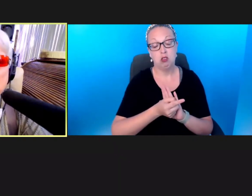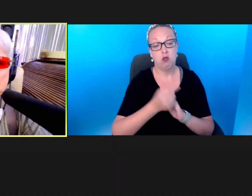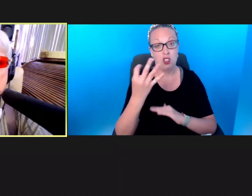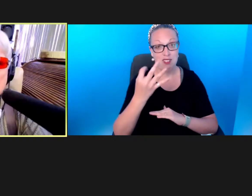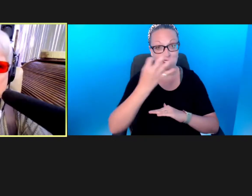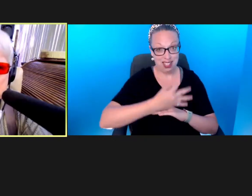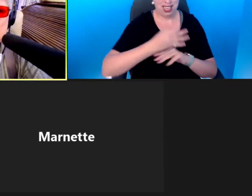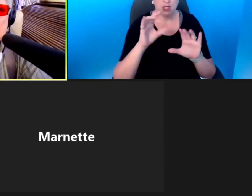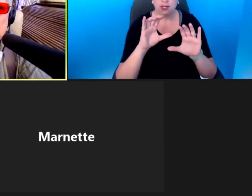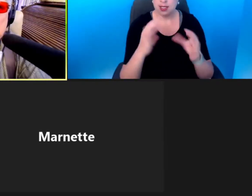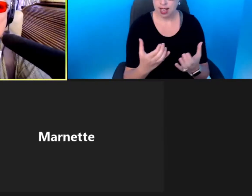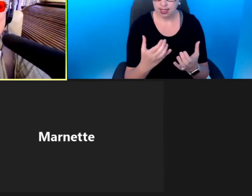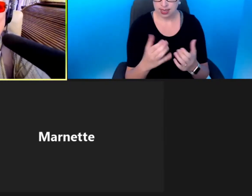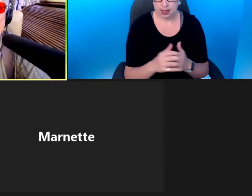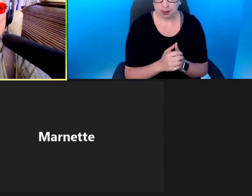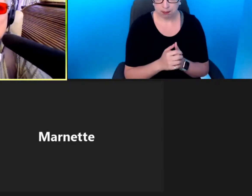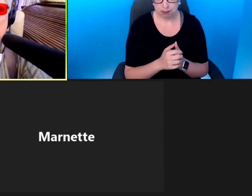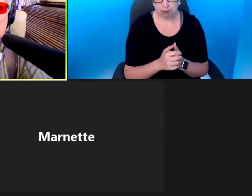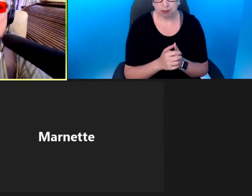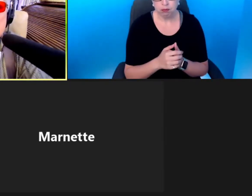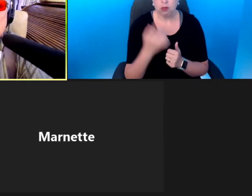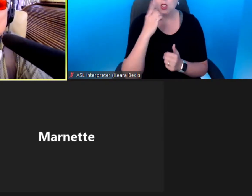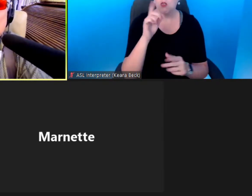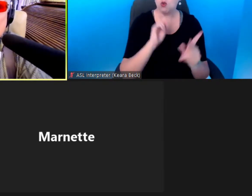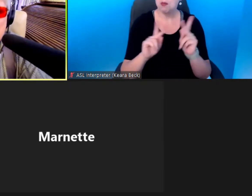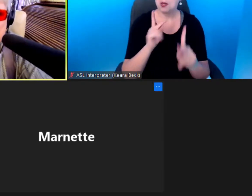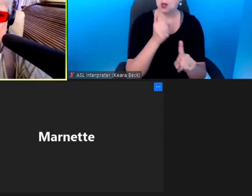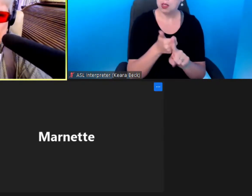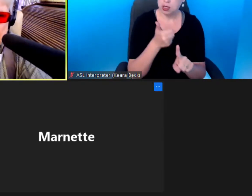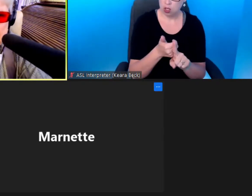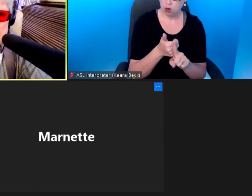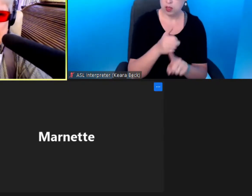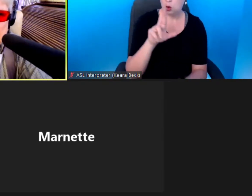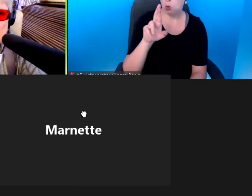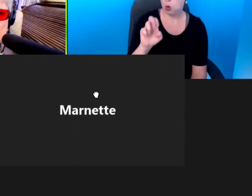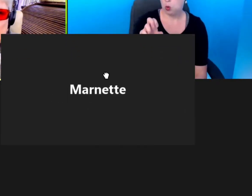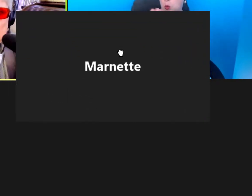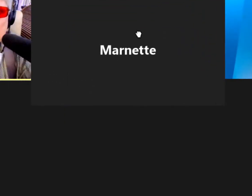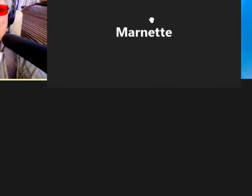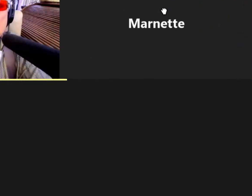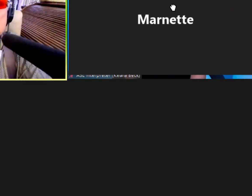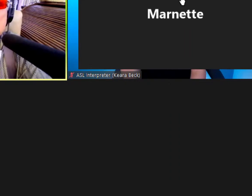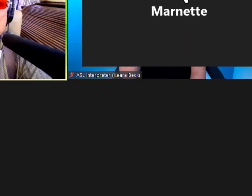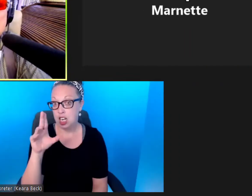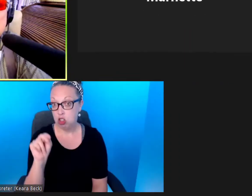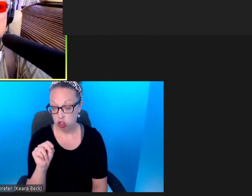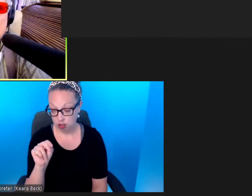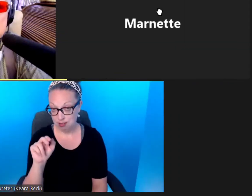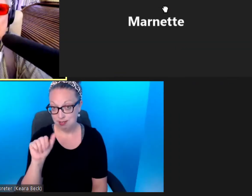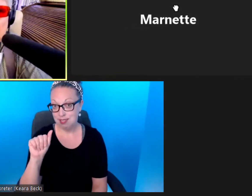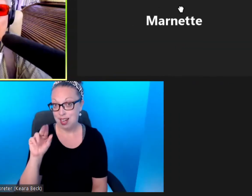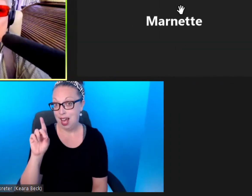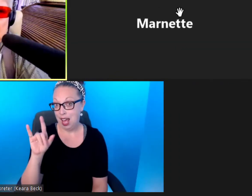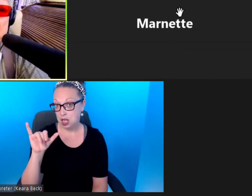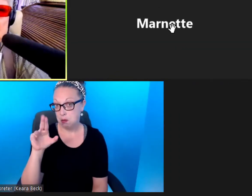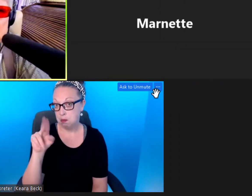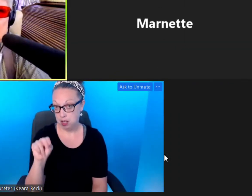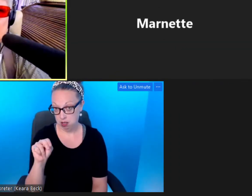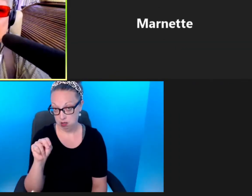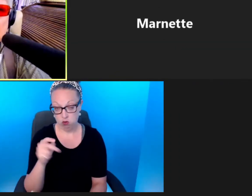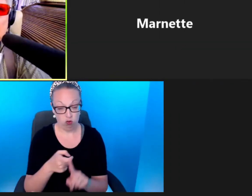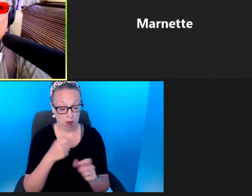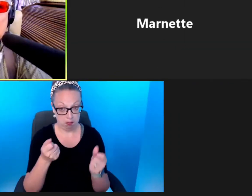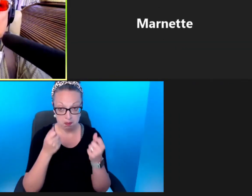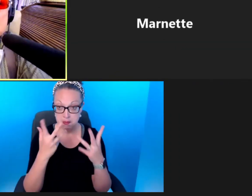the notion was that for people who were rehabilitation administrators for many different types of rehab